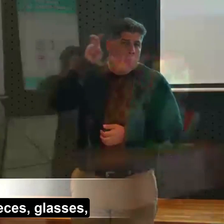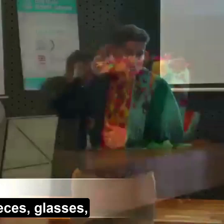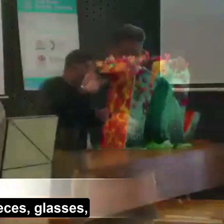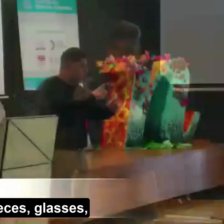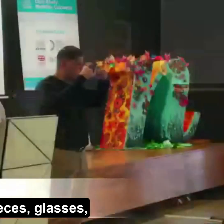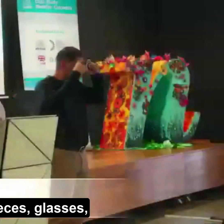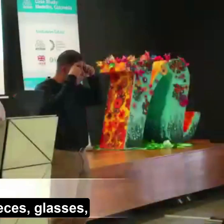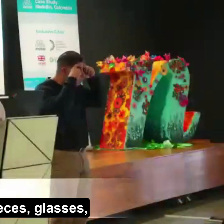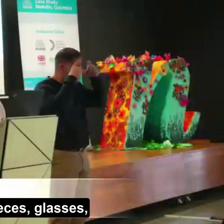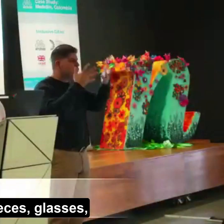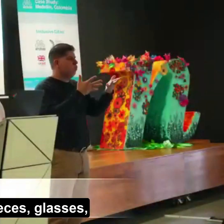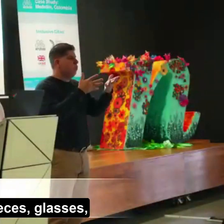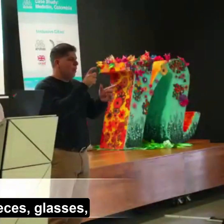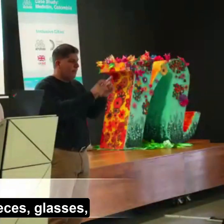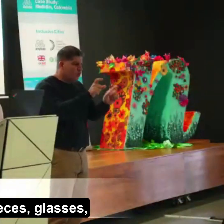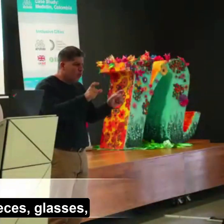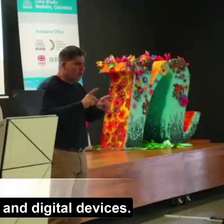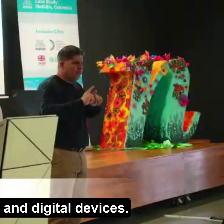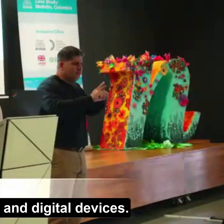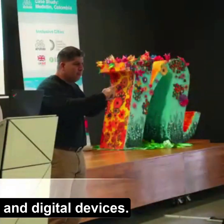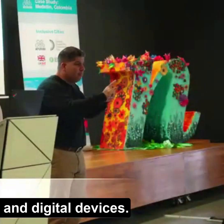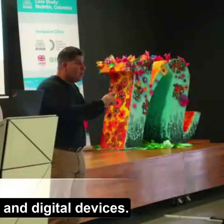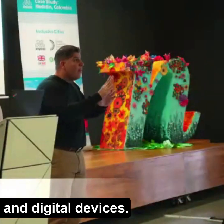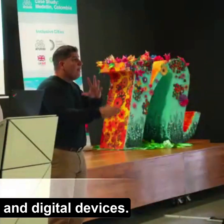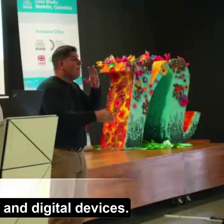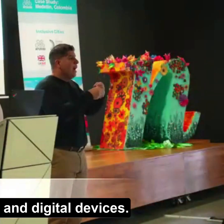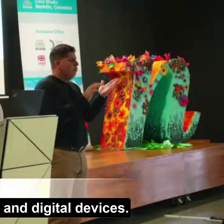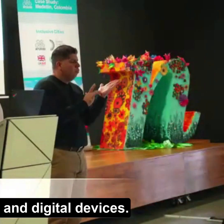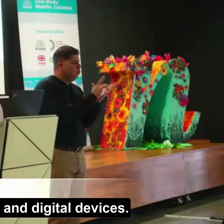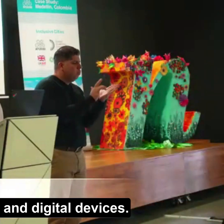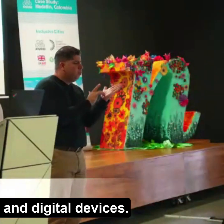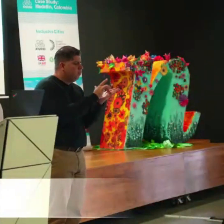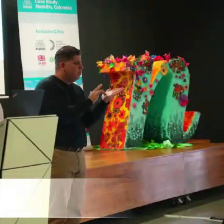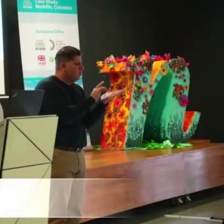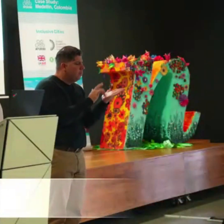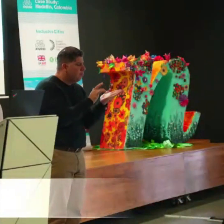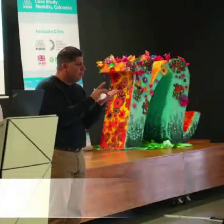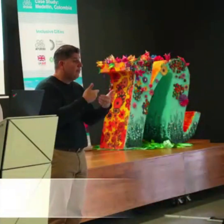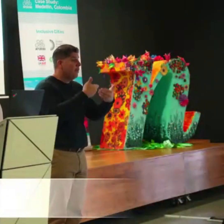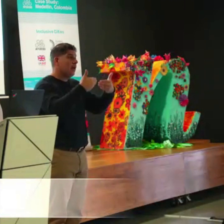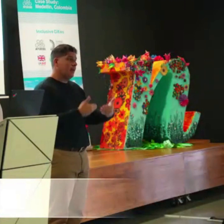earpieces, orthotics, glasses, prostheses, and digital devices.